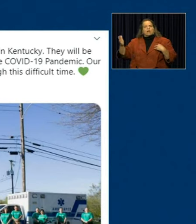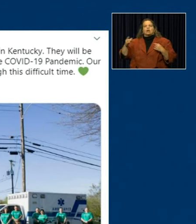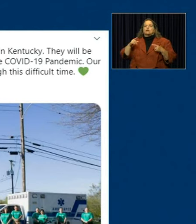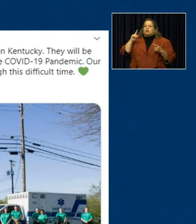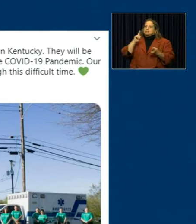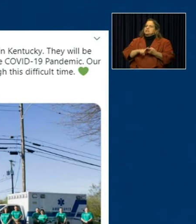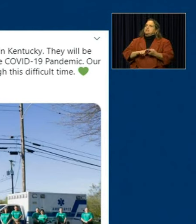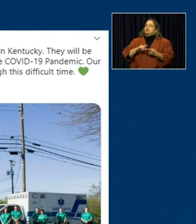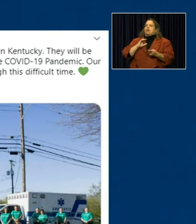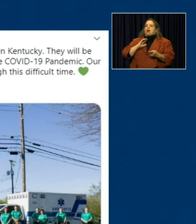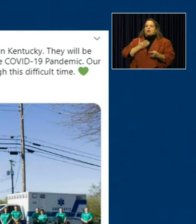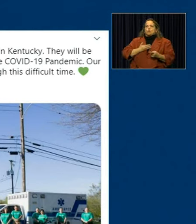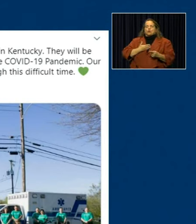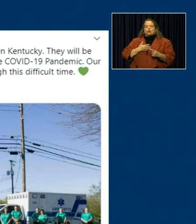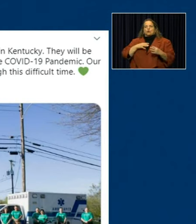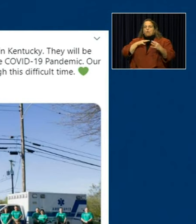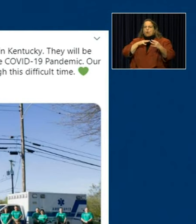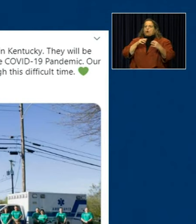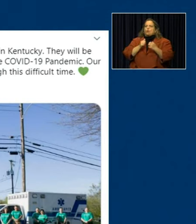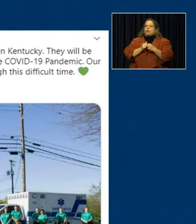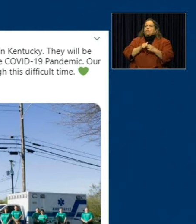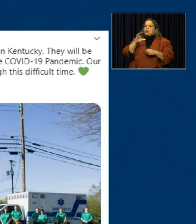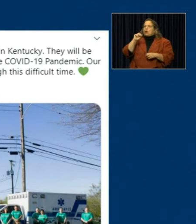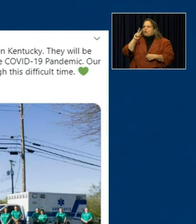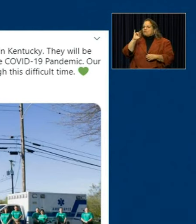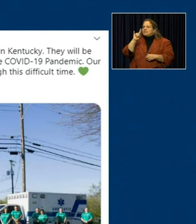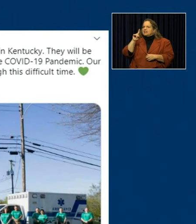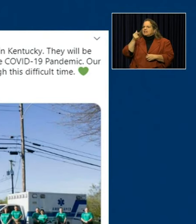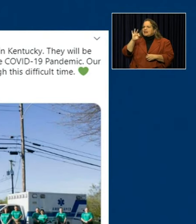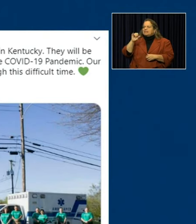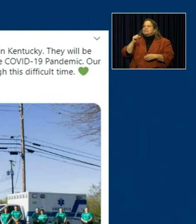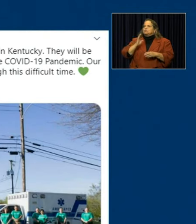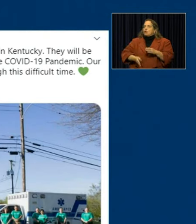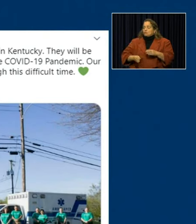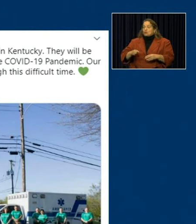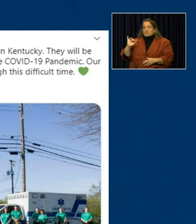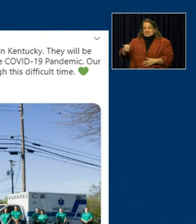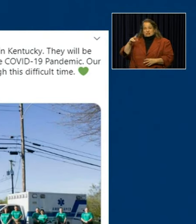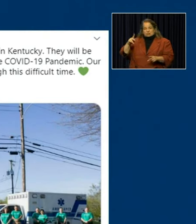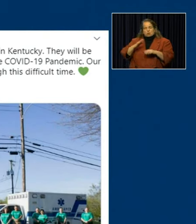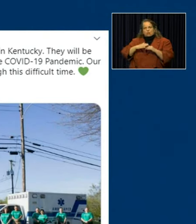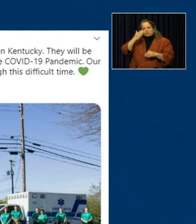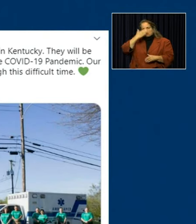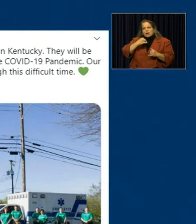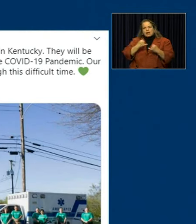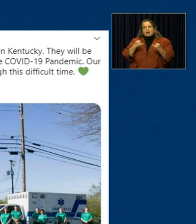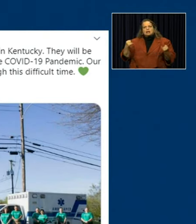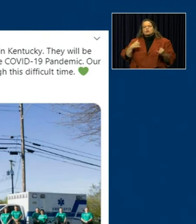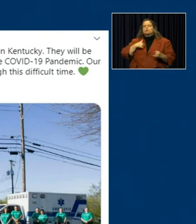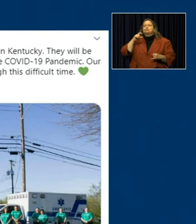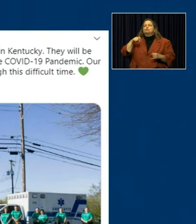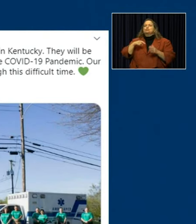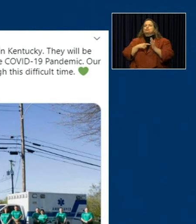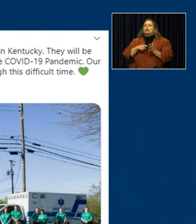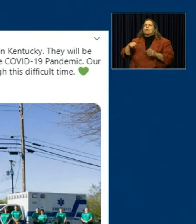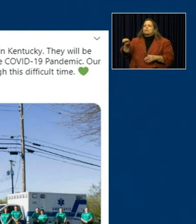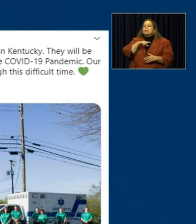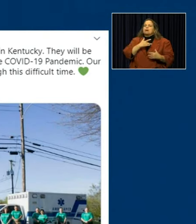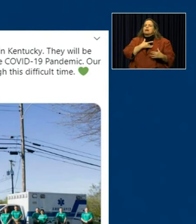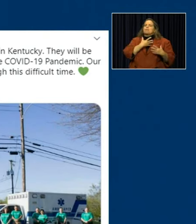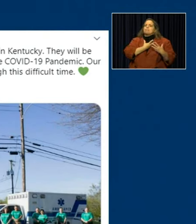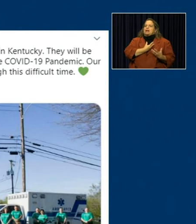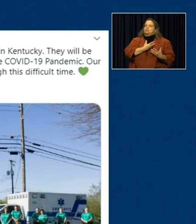against COVID-19. These are our folks on the front lines. We should be showing compassion for them. They're